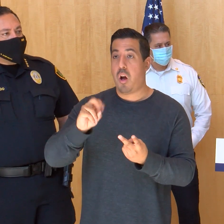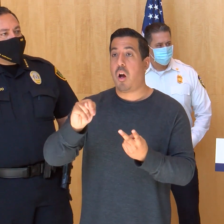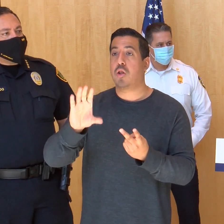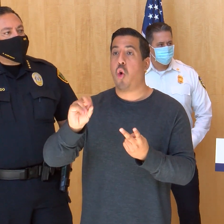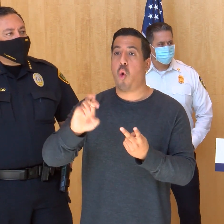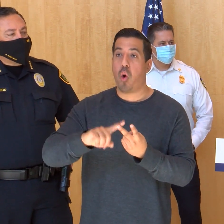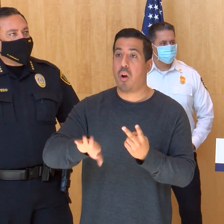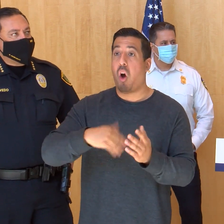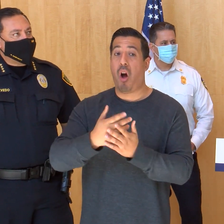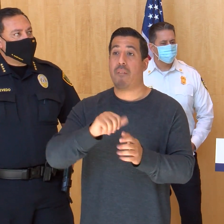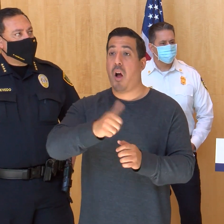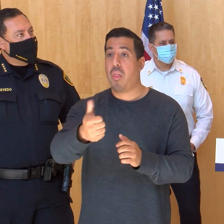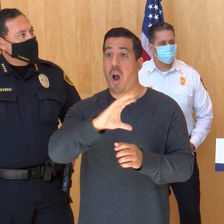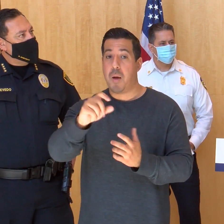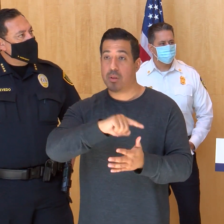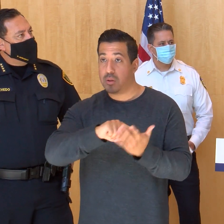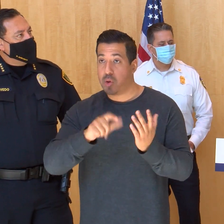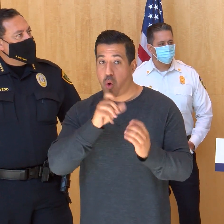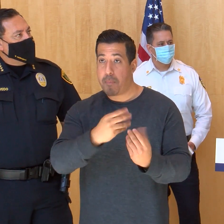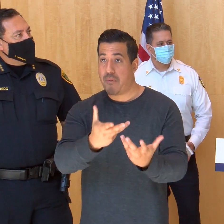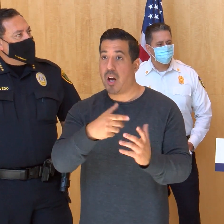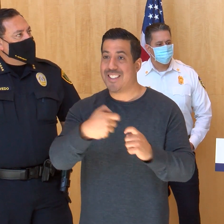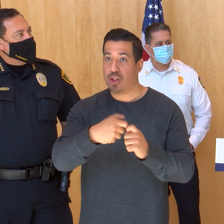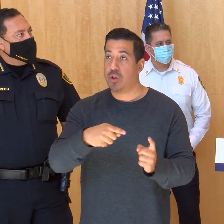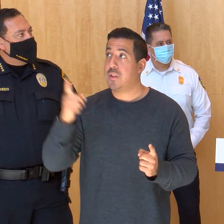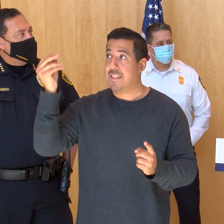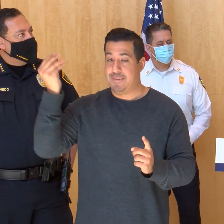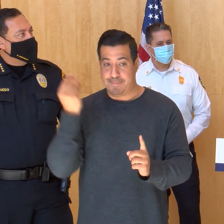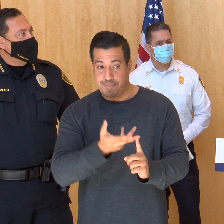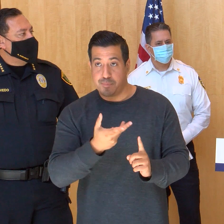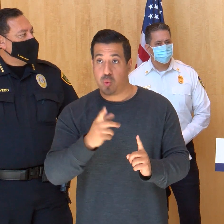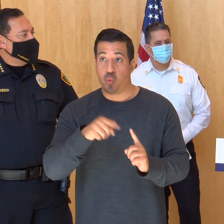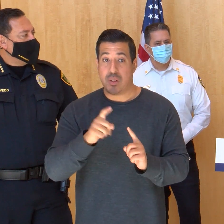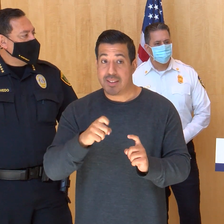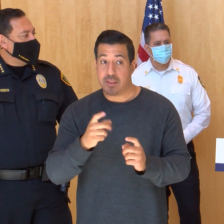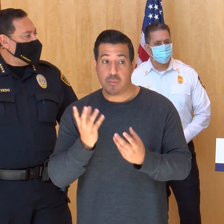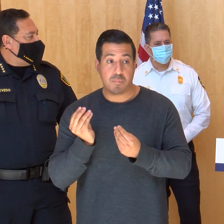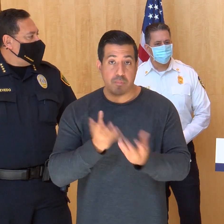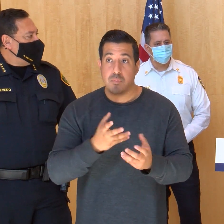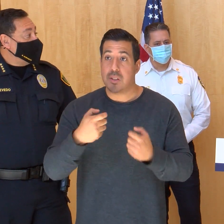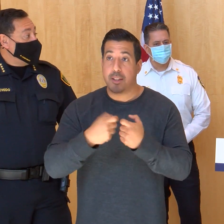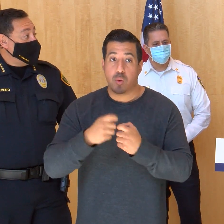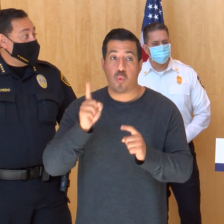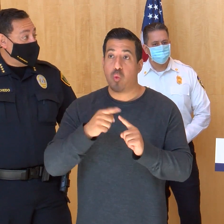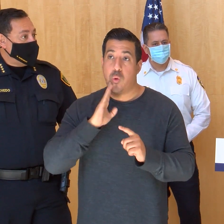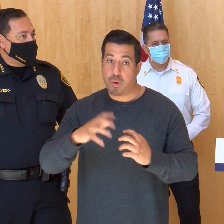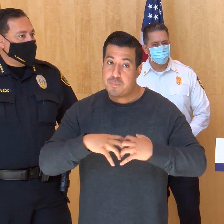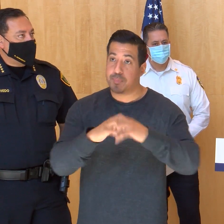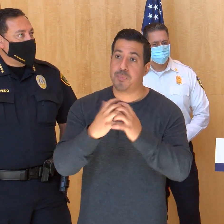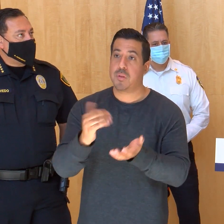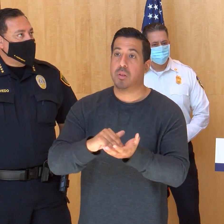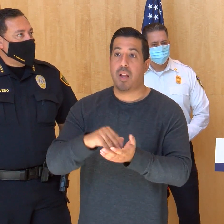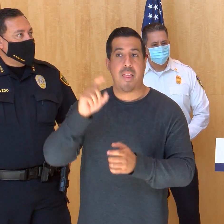of your transmission distribution providers what they need to restore power as quickly as possible. That